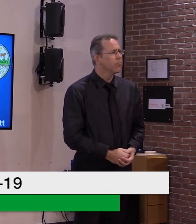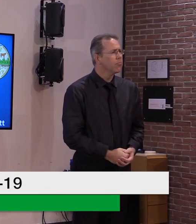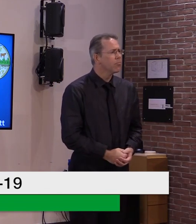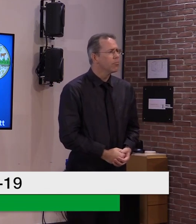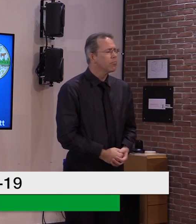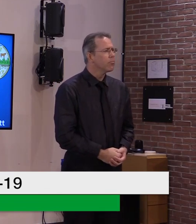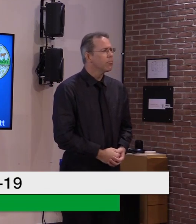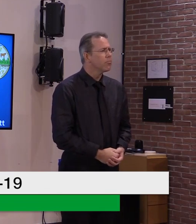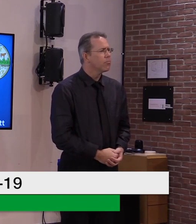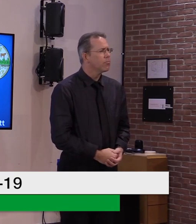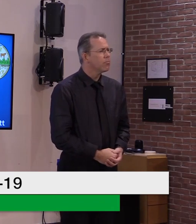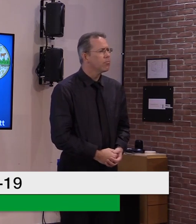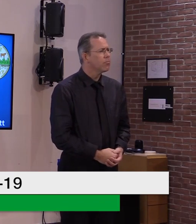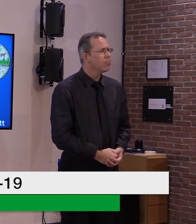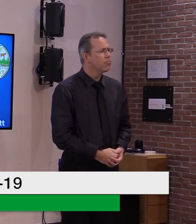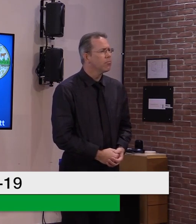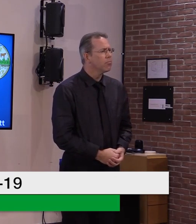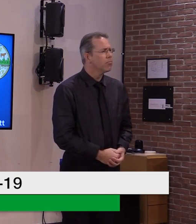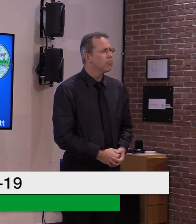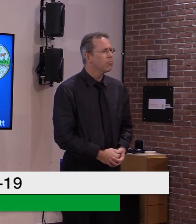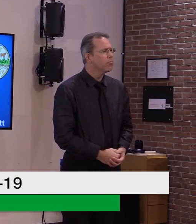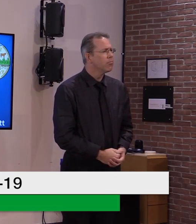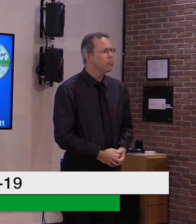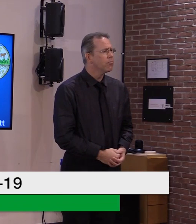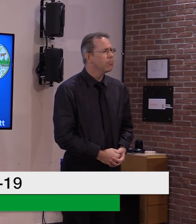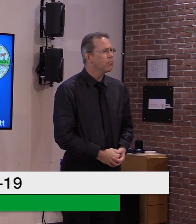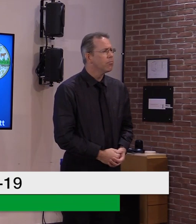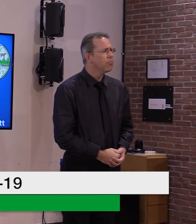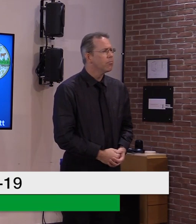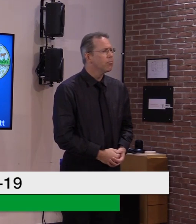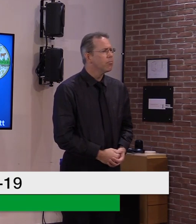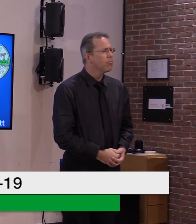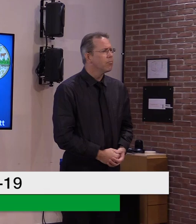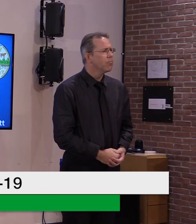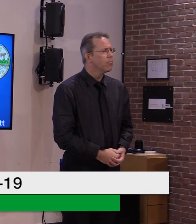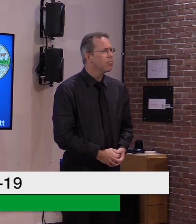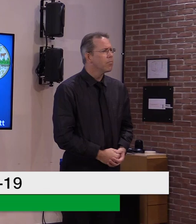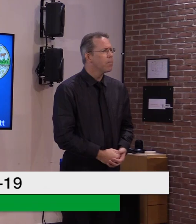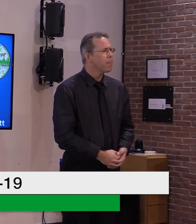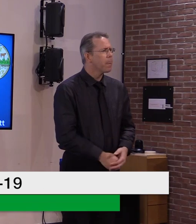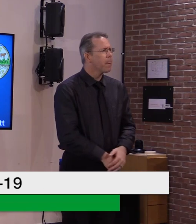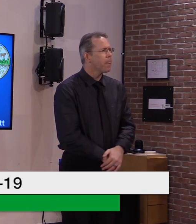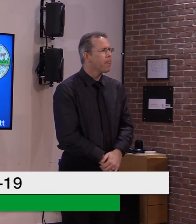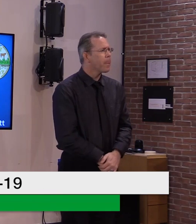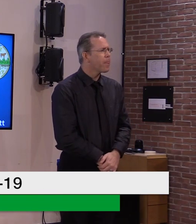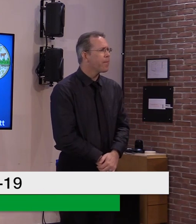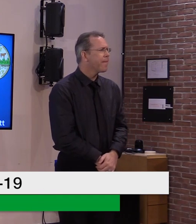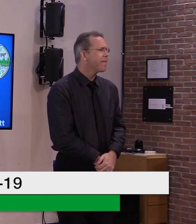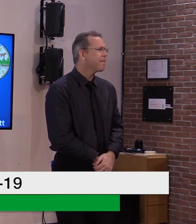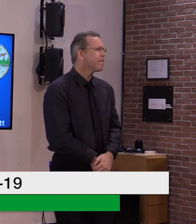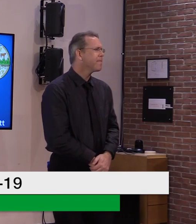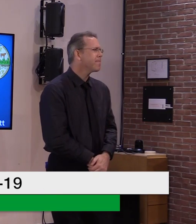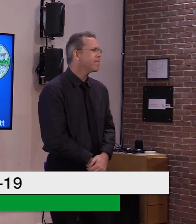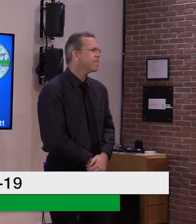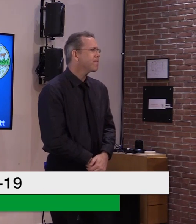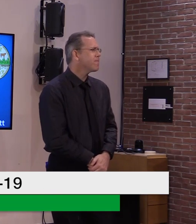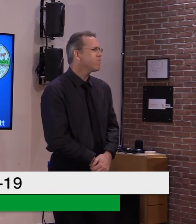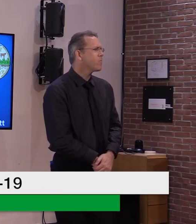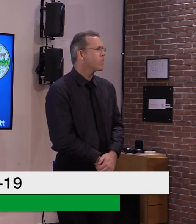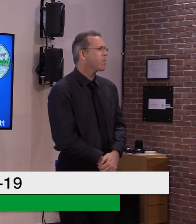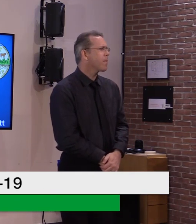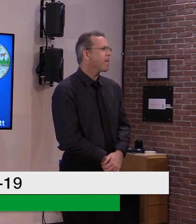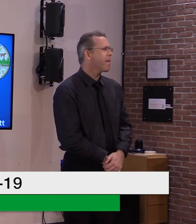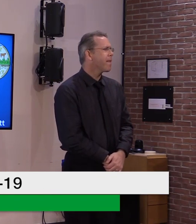twisting to get several large retailers to sign up for the space hazard pay program and i'm also curious if